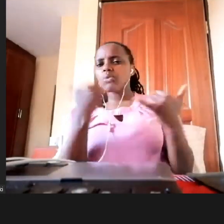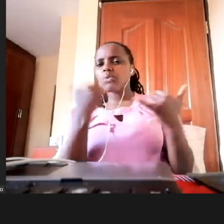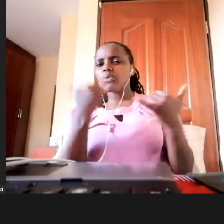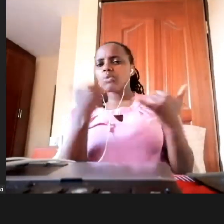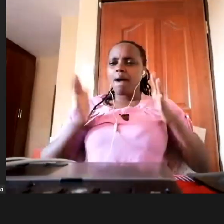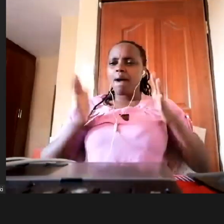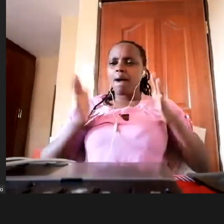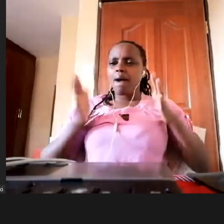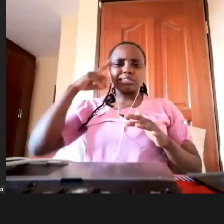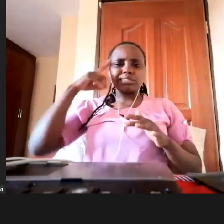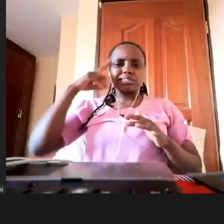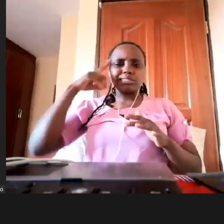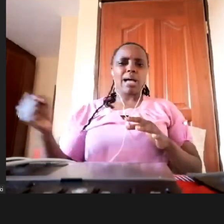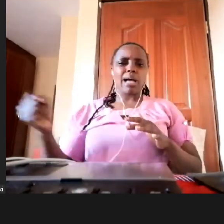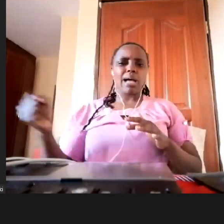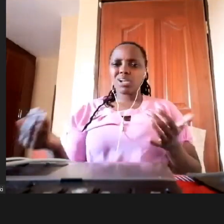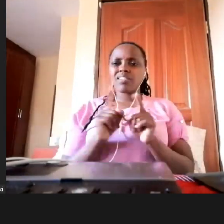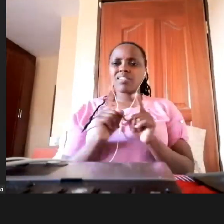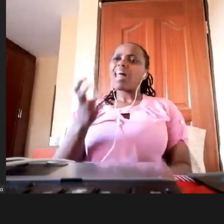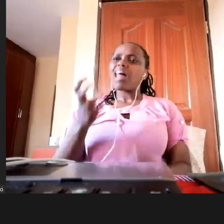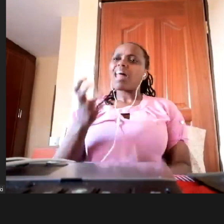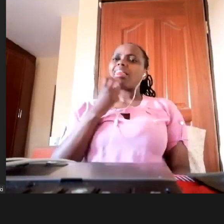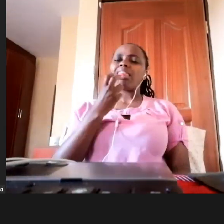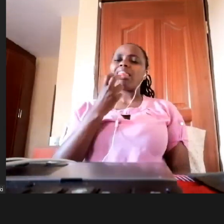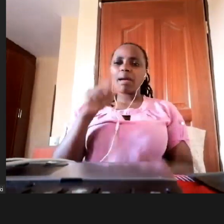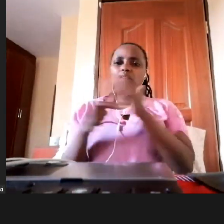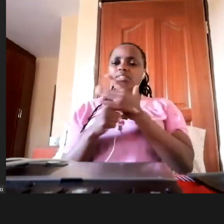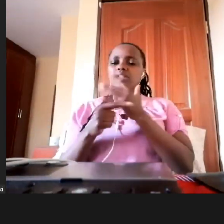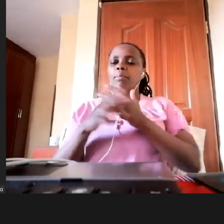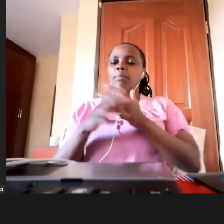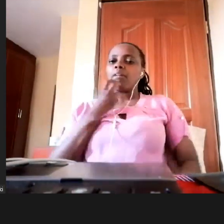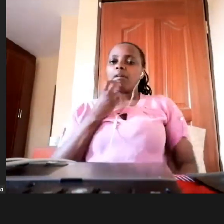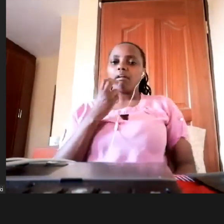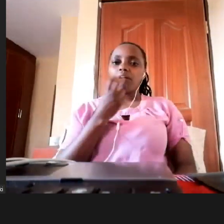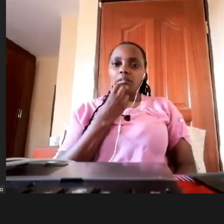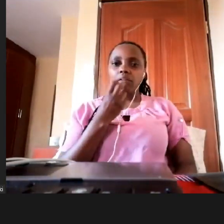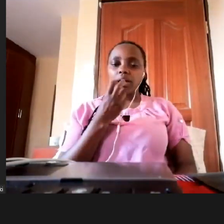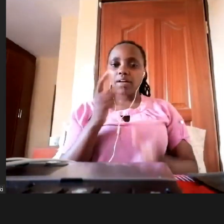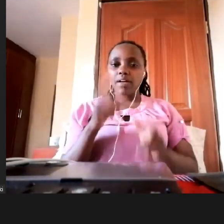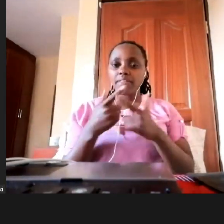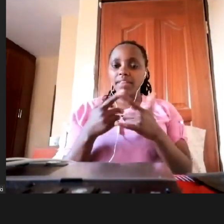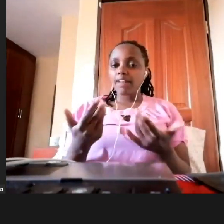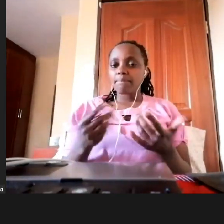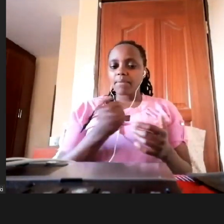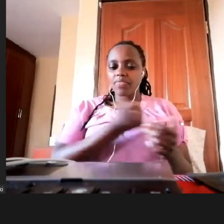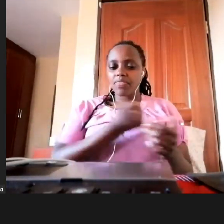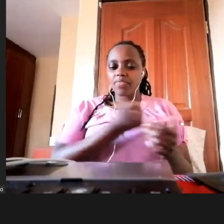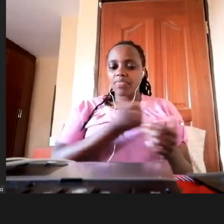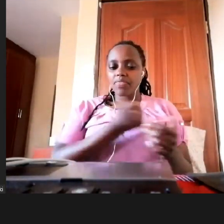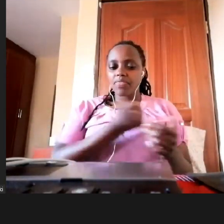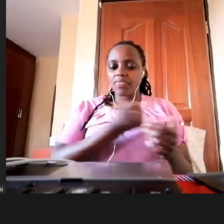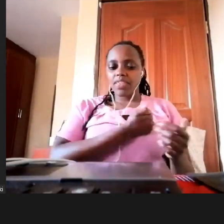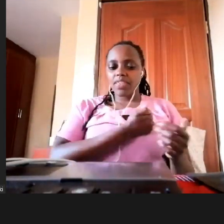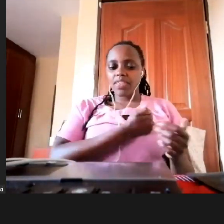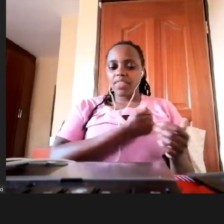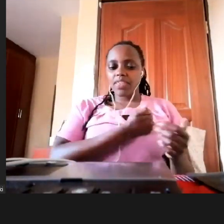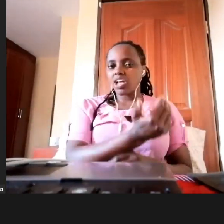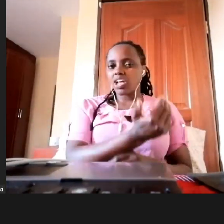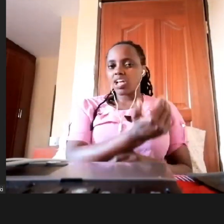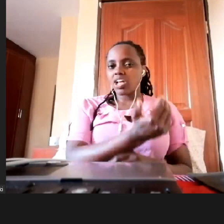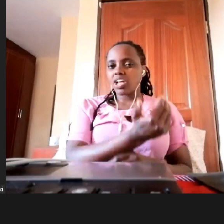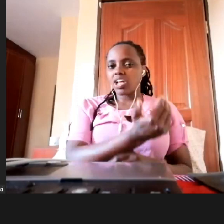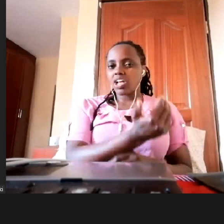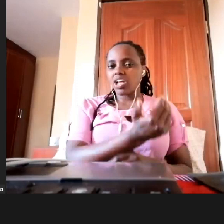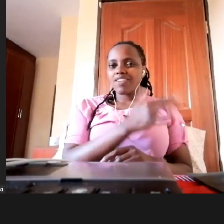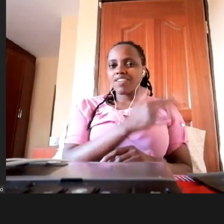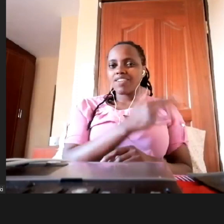they will have a good laugh about such names. And then they were giving children, the girl children, cartoons, cutout